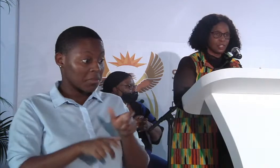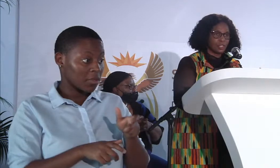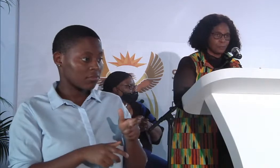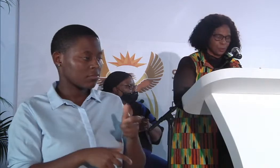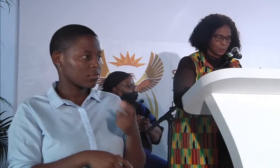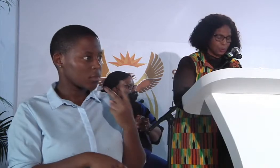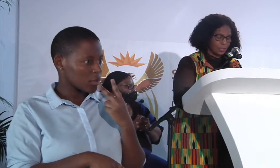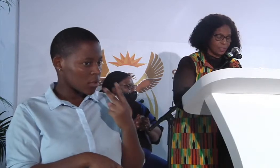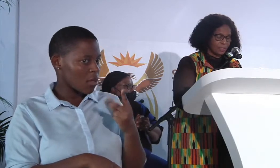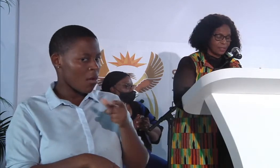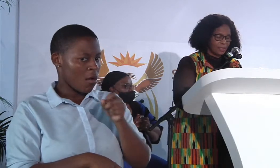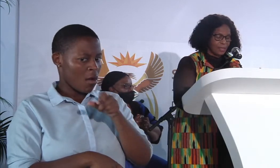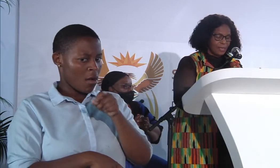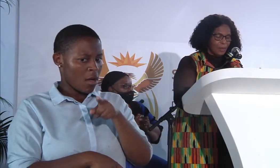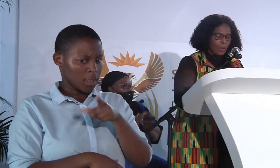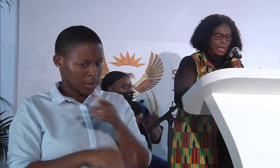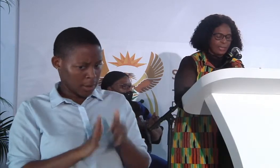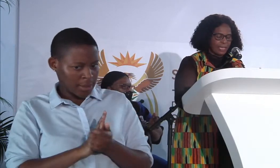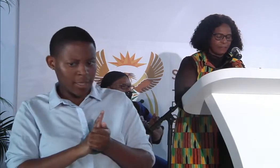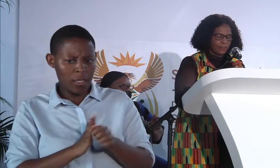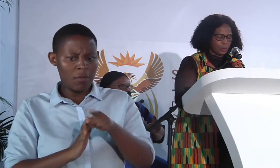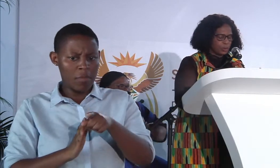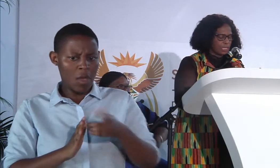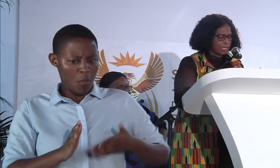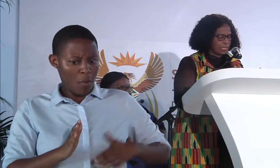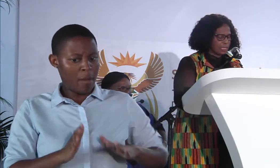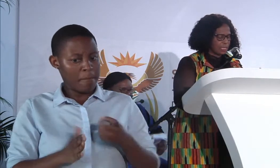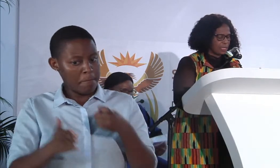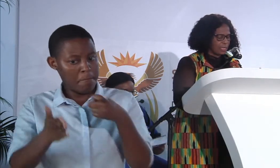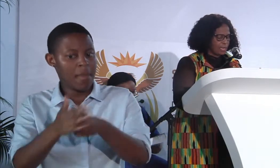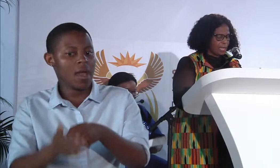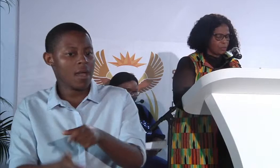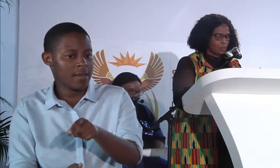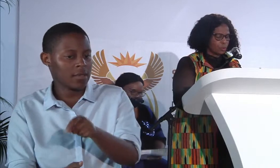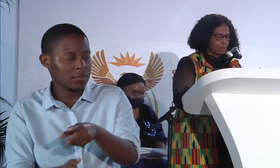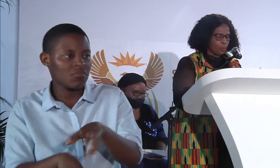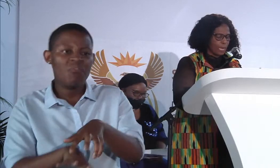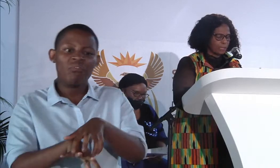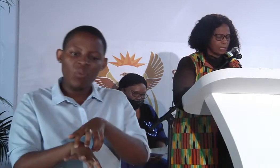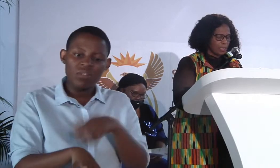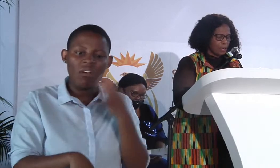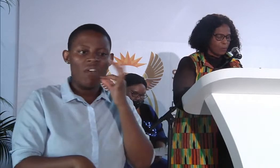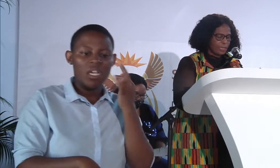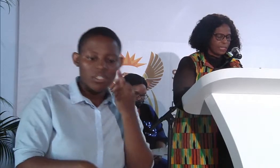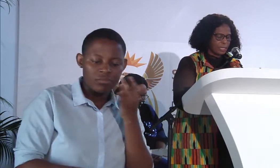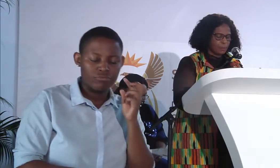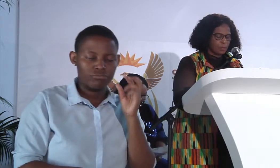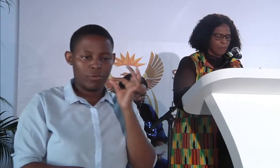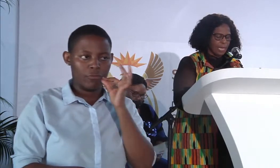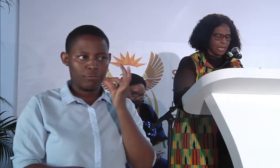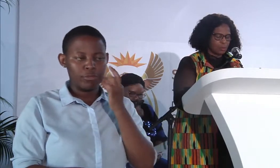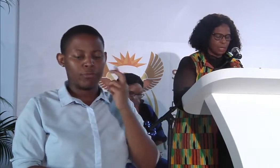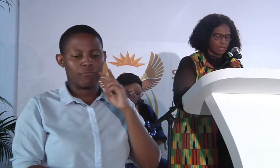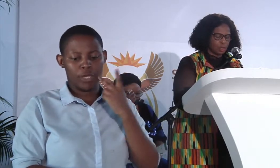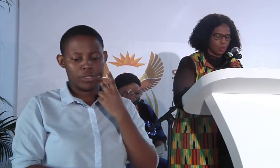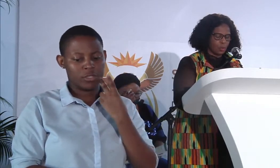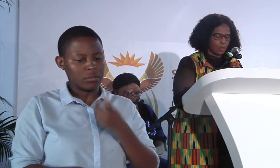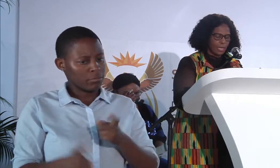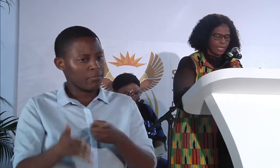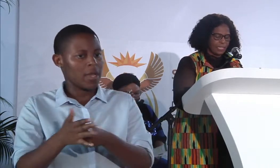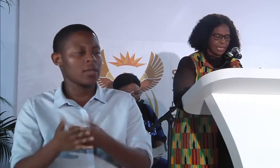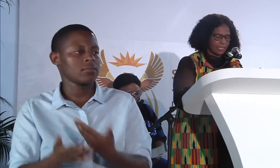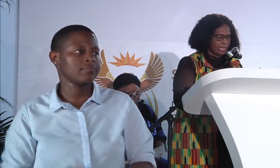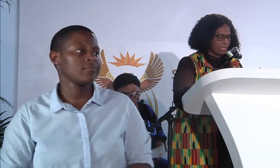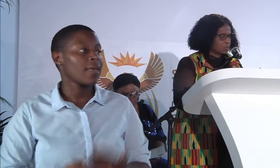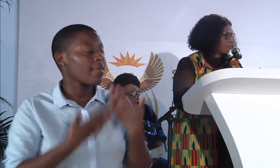fresh produce. We are thankful to the city and those who worked with the deputy mayor to ensure